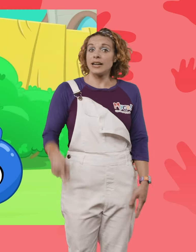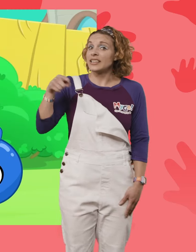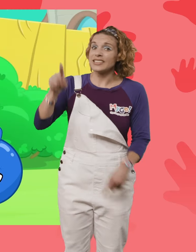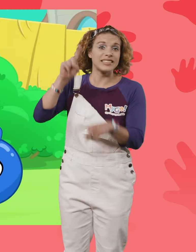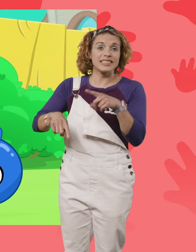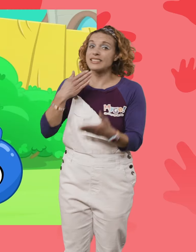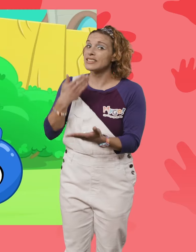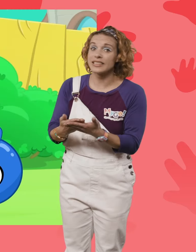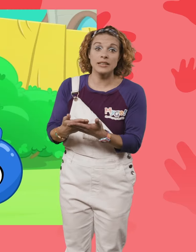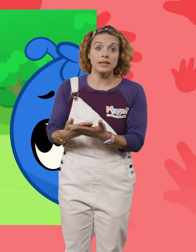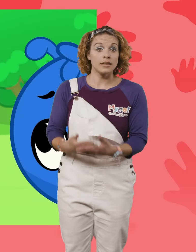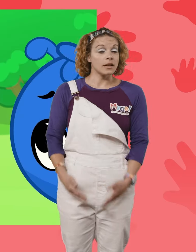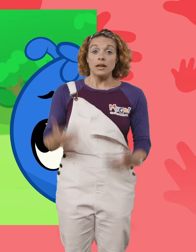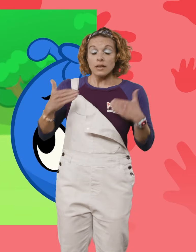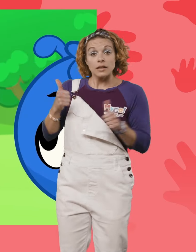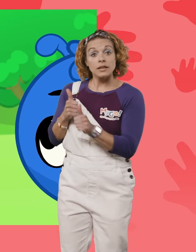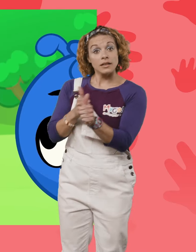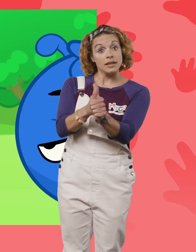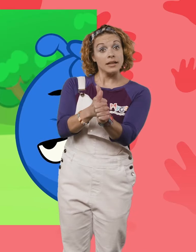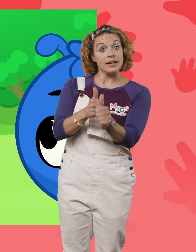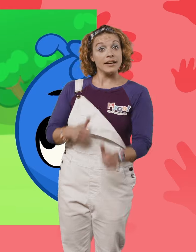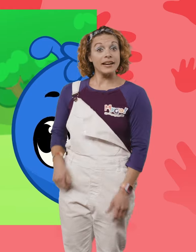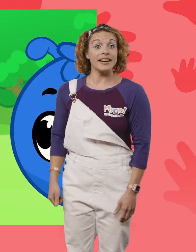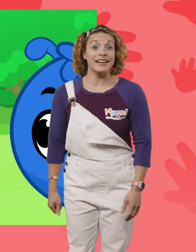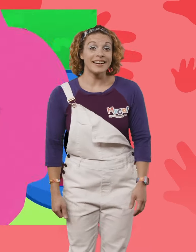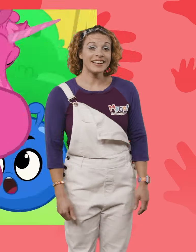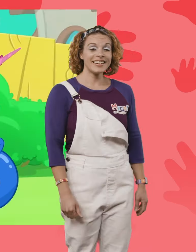This can't be good. Let's follow them.